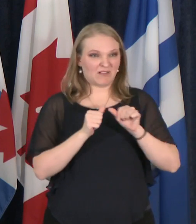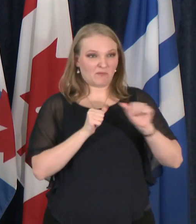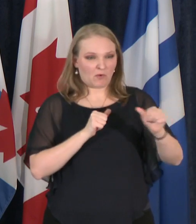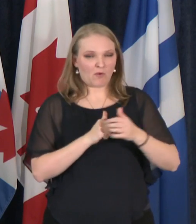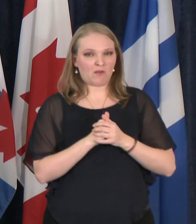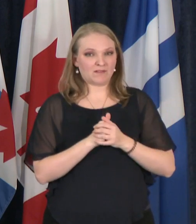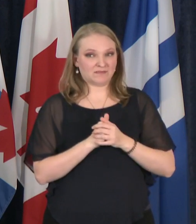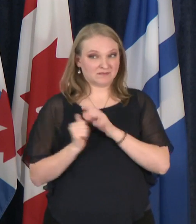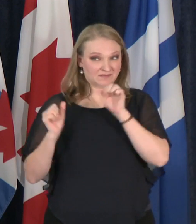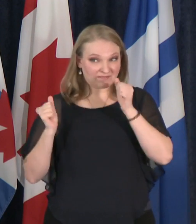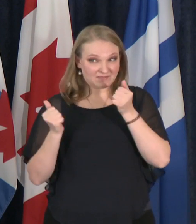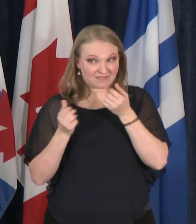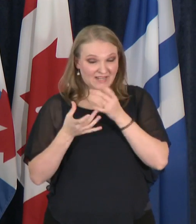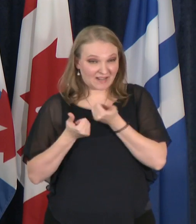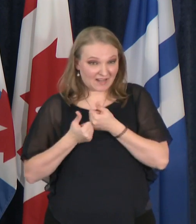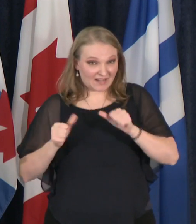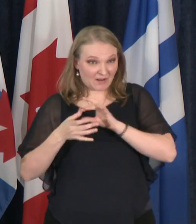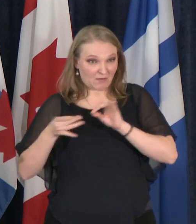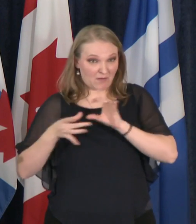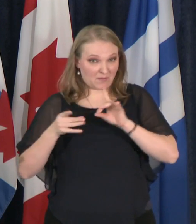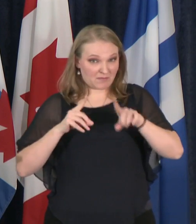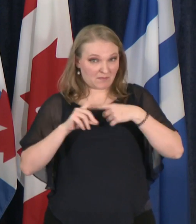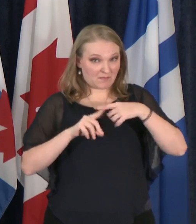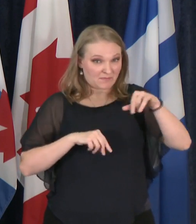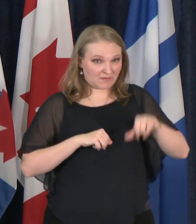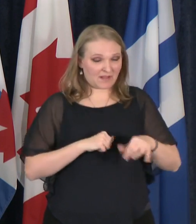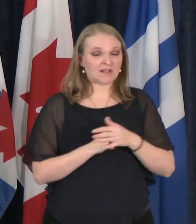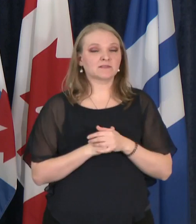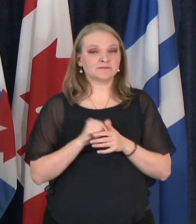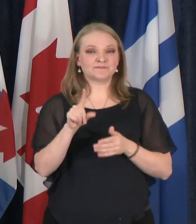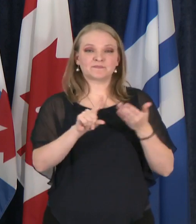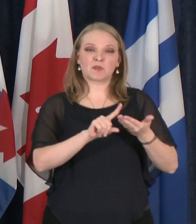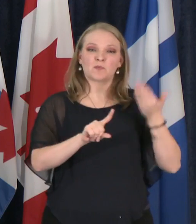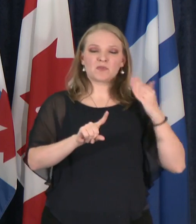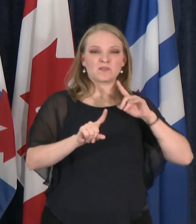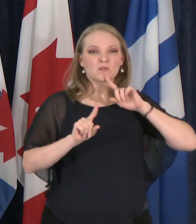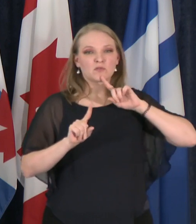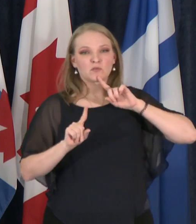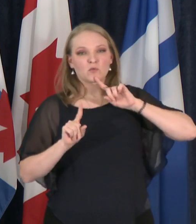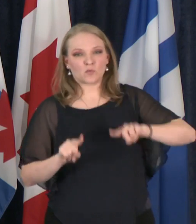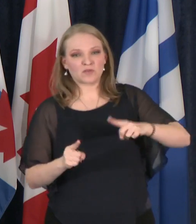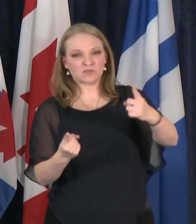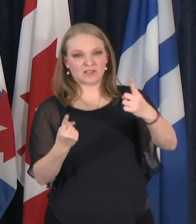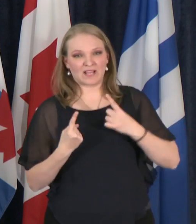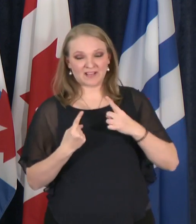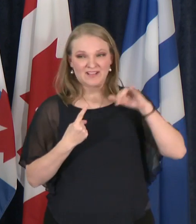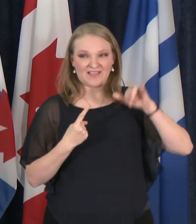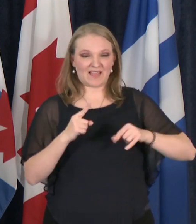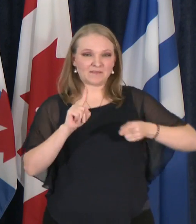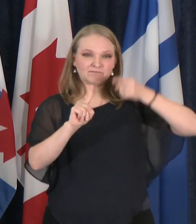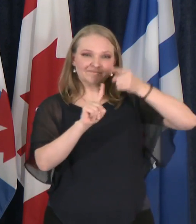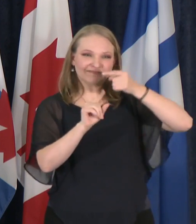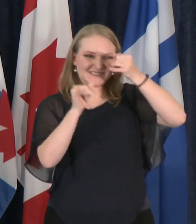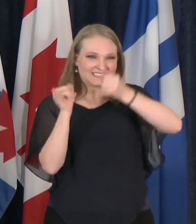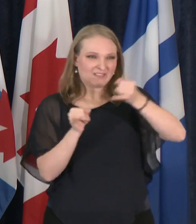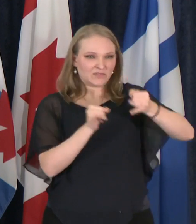that? Well, you know, through previous question and answer periods, I don't discuss the details of individual cases.